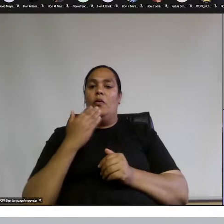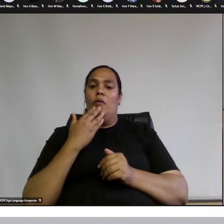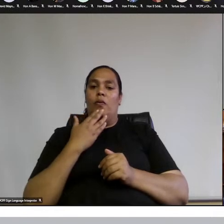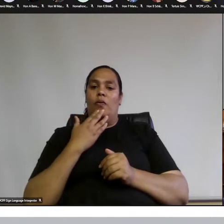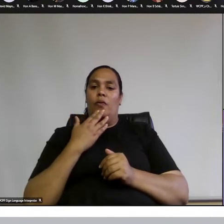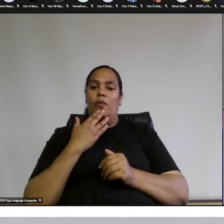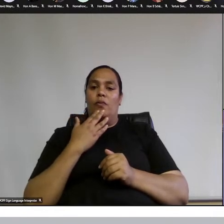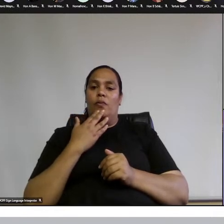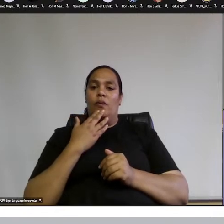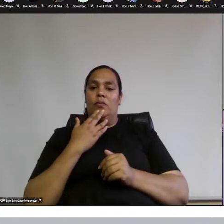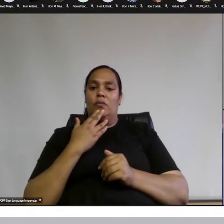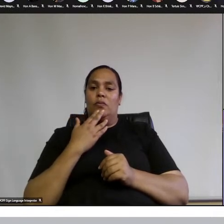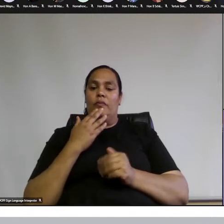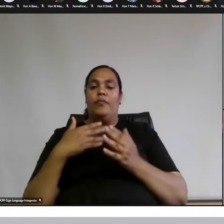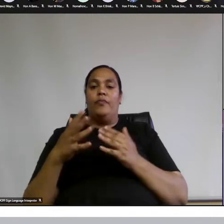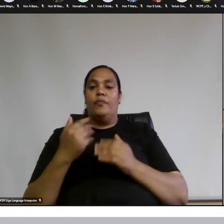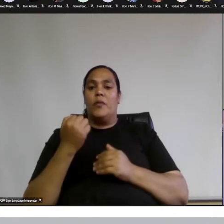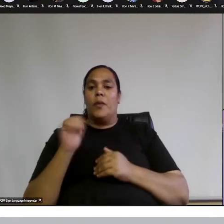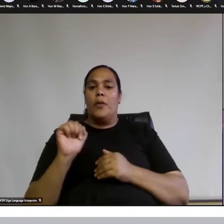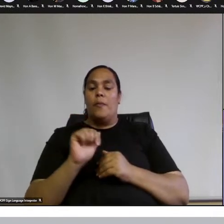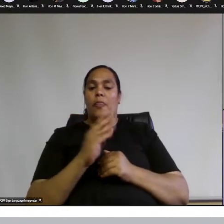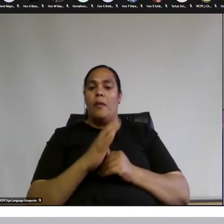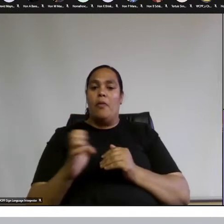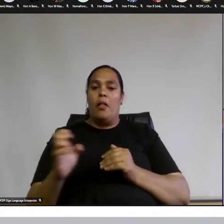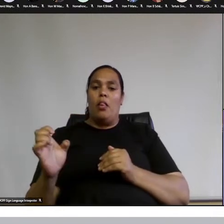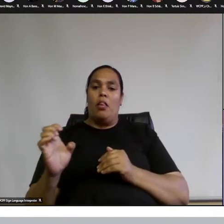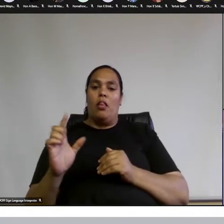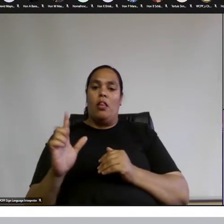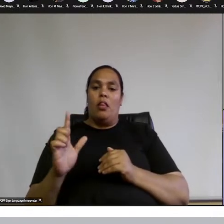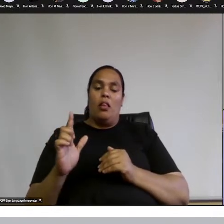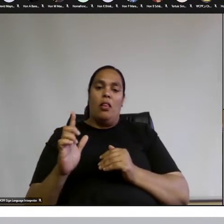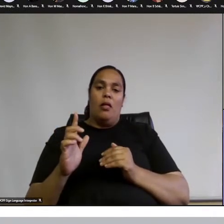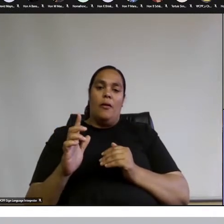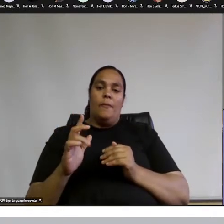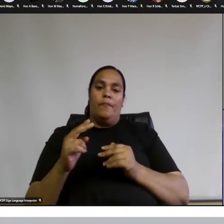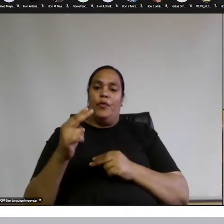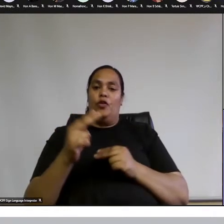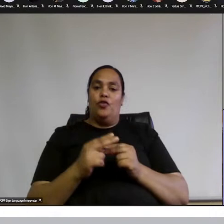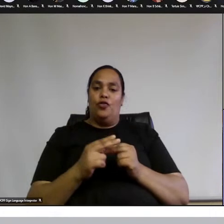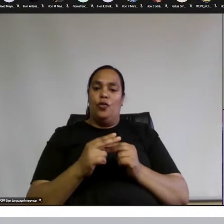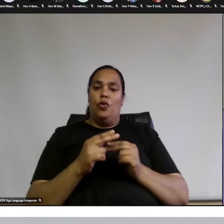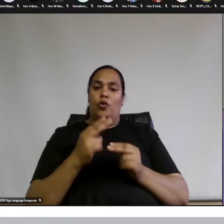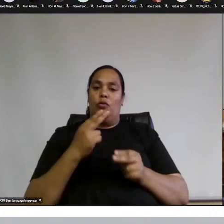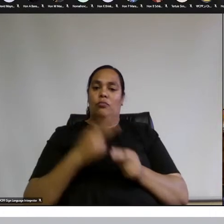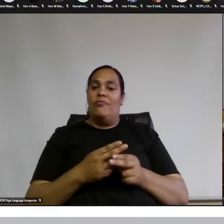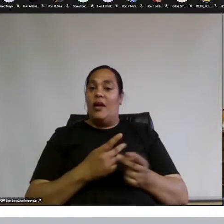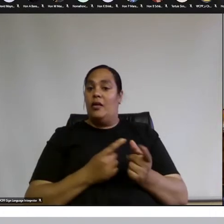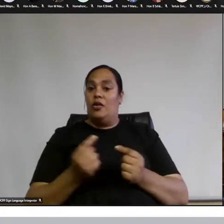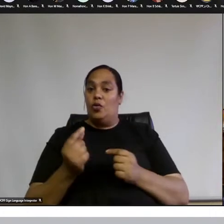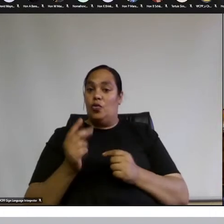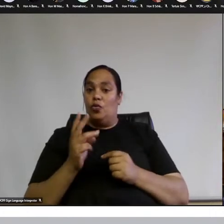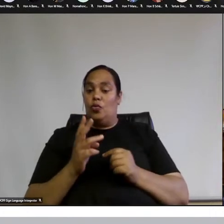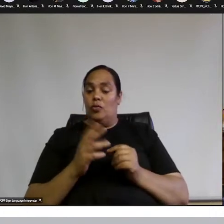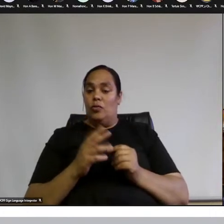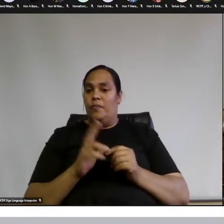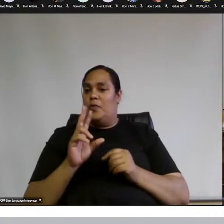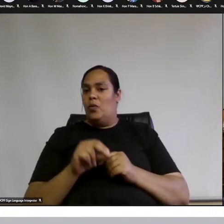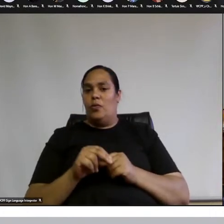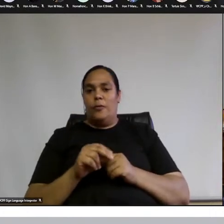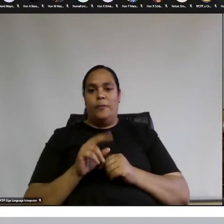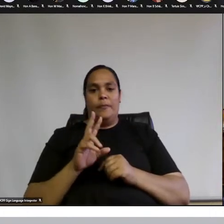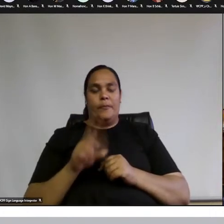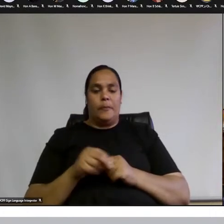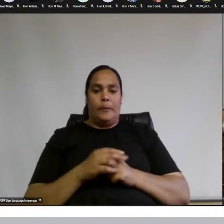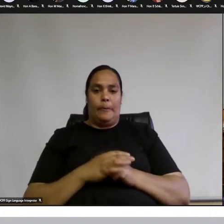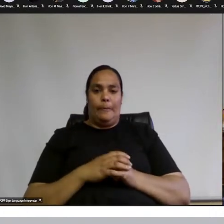members, are there any objections to the bill clauses and short title being finalized? No.